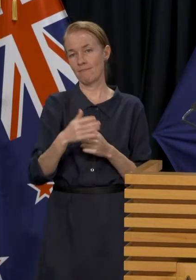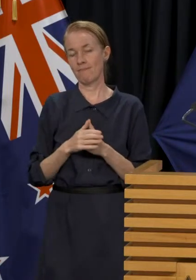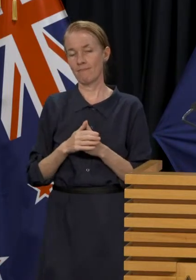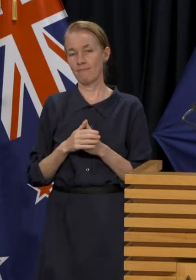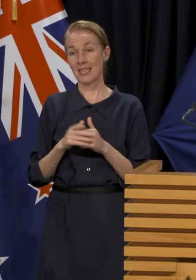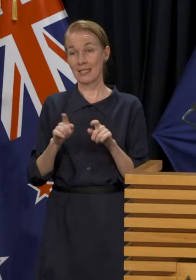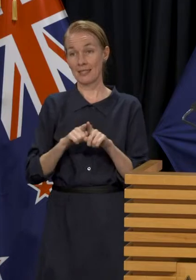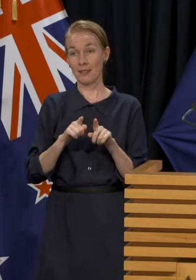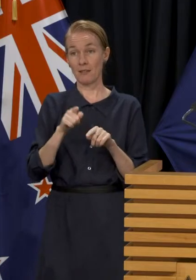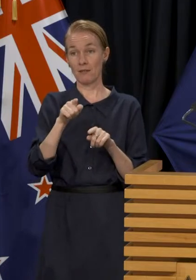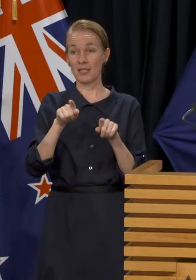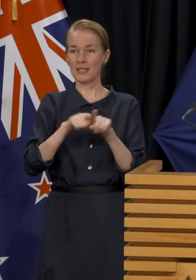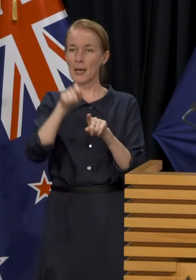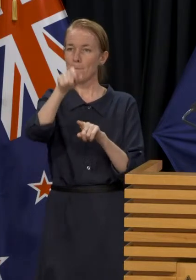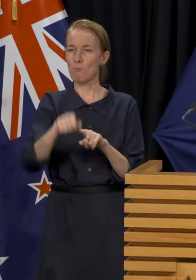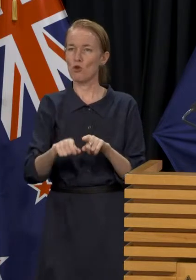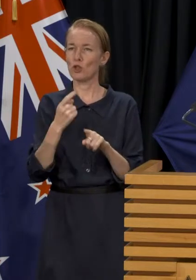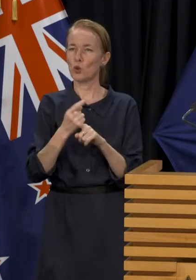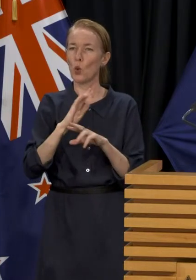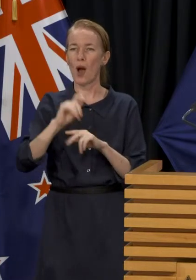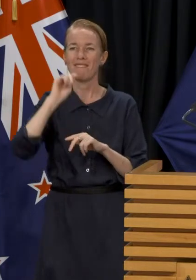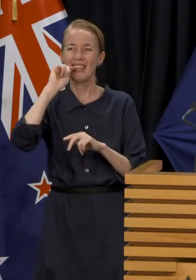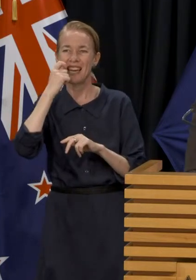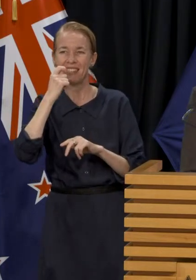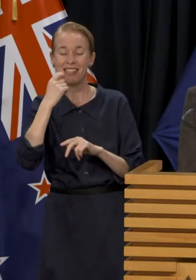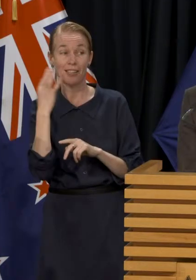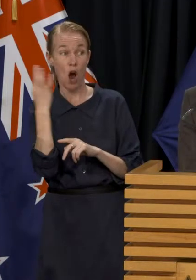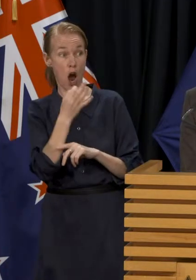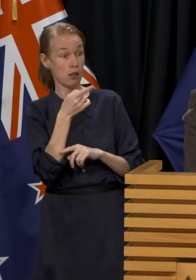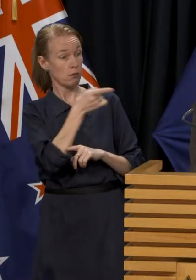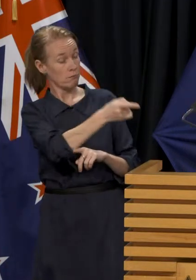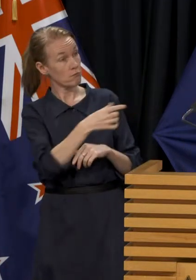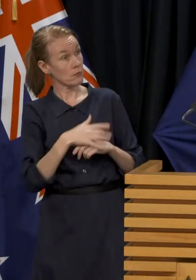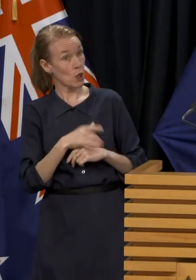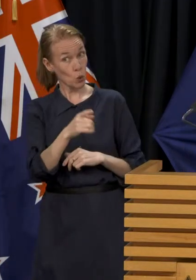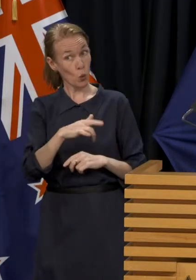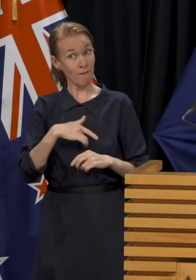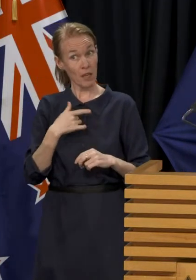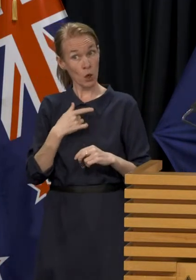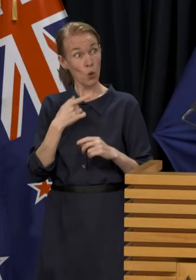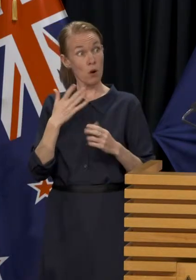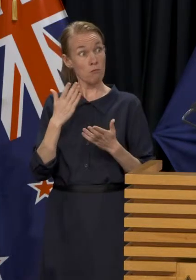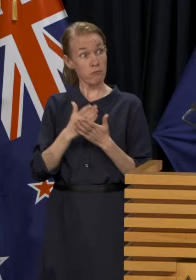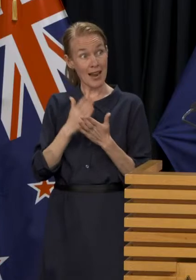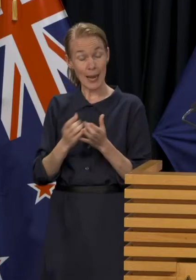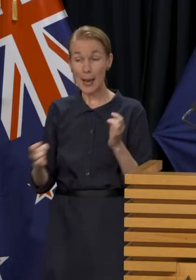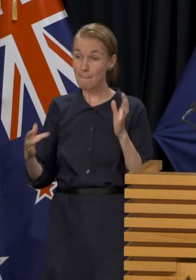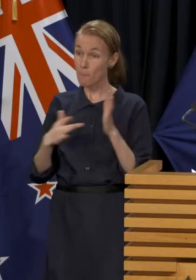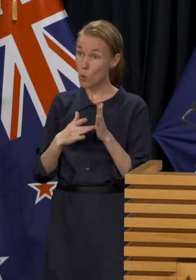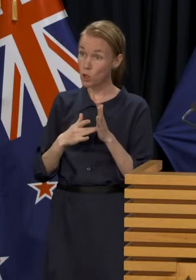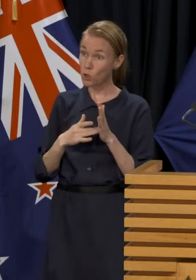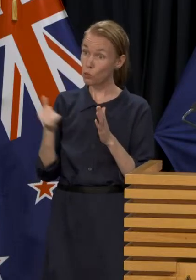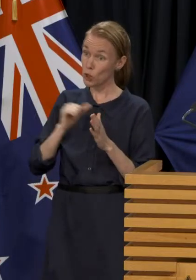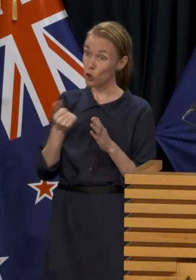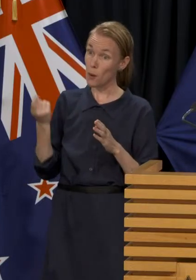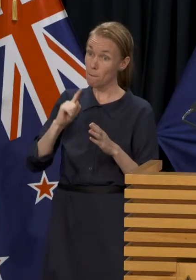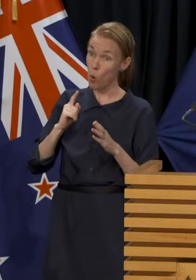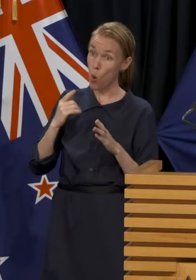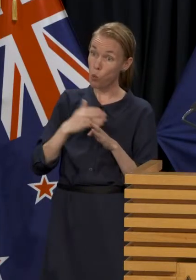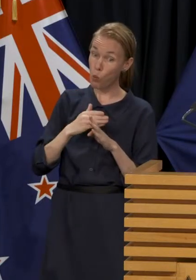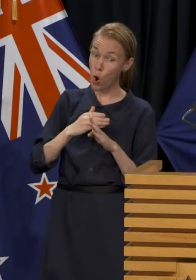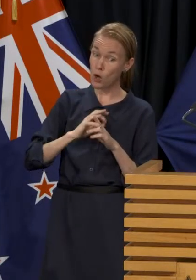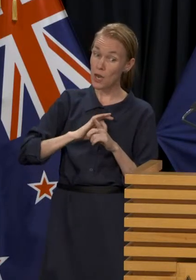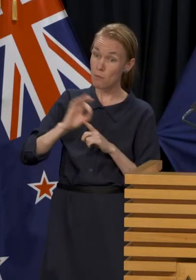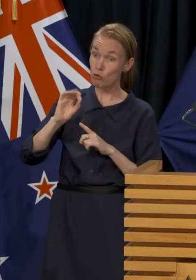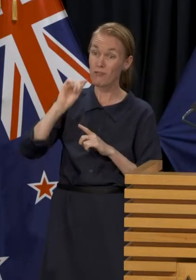that we increase access to dental care in New Zealand? Well, I don't have anything to add to what the Minister said. I think he's answered